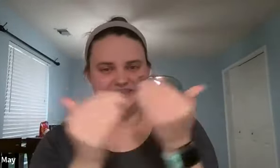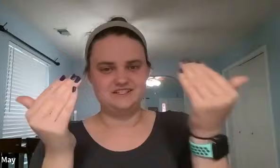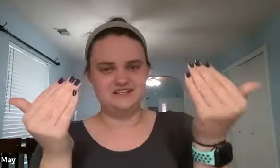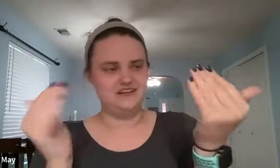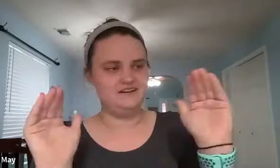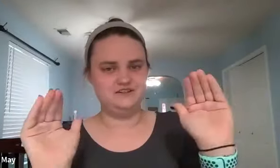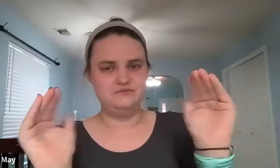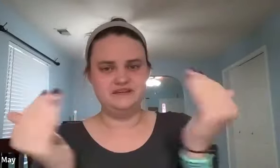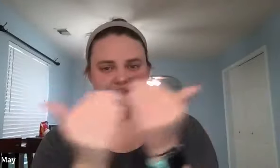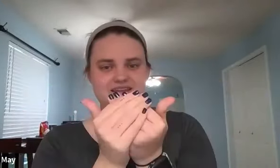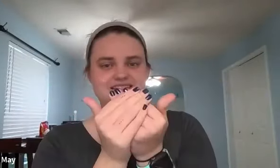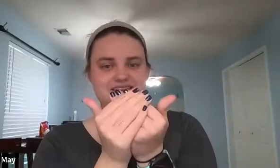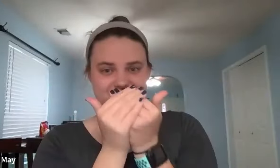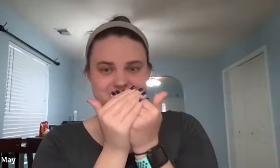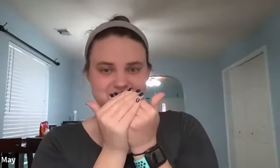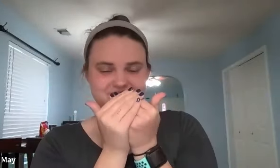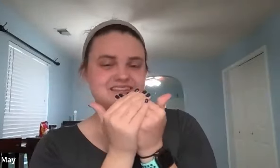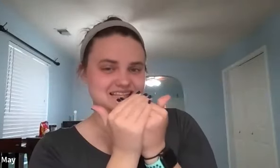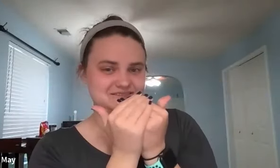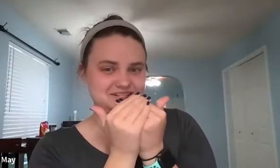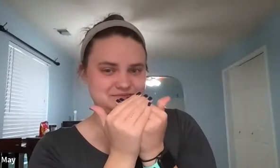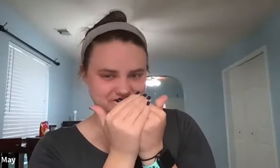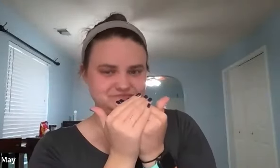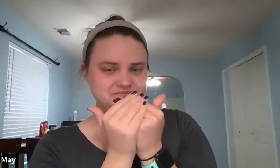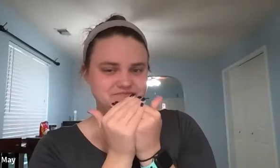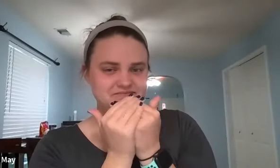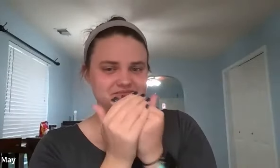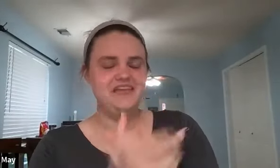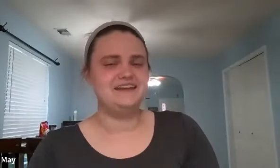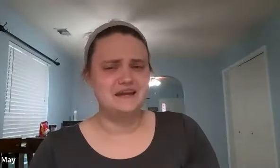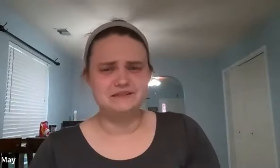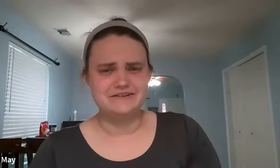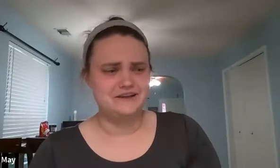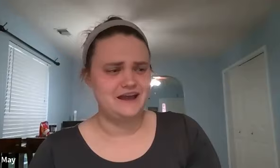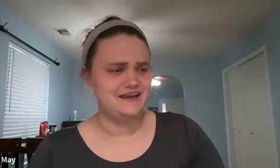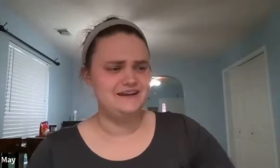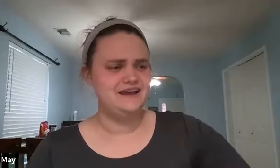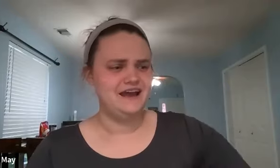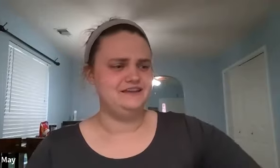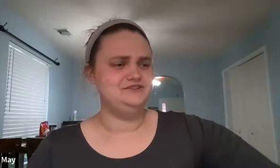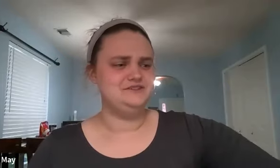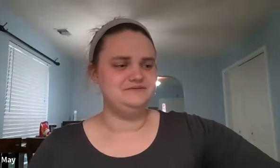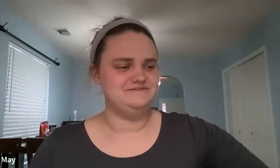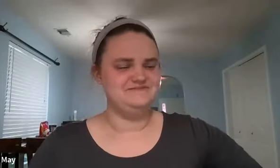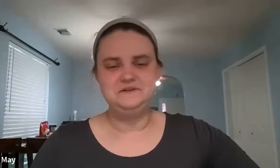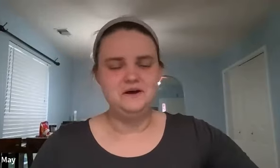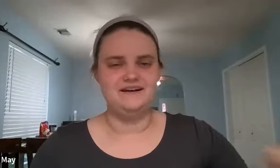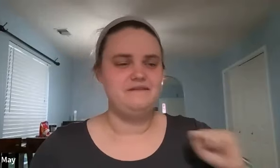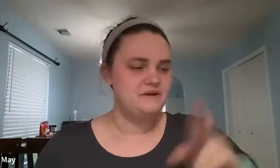It's like kind of two bent hand sandwich. Sandwich. I cannot believe I forgot that. I usually, I'm gonna have